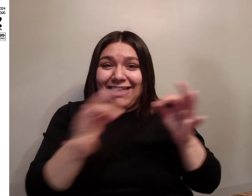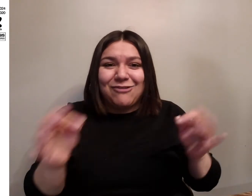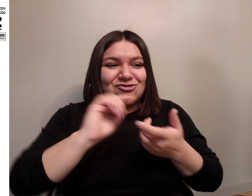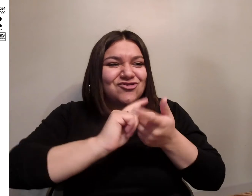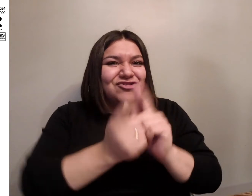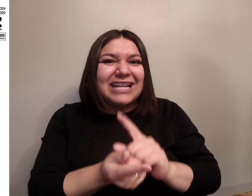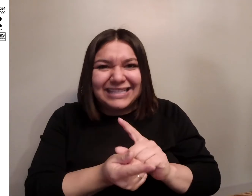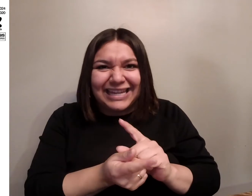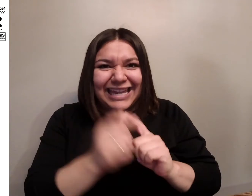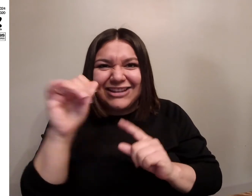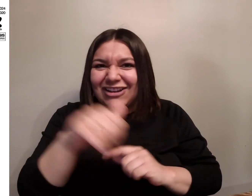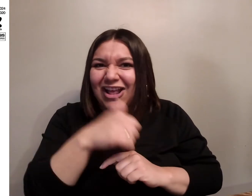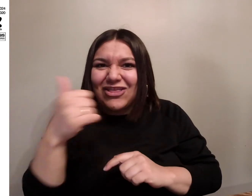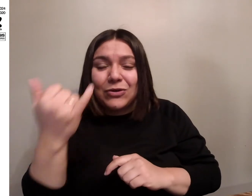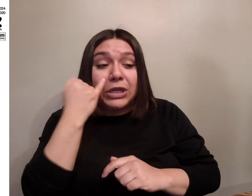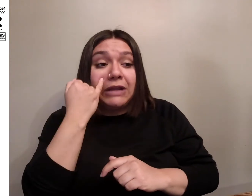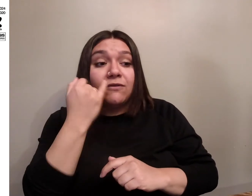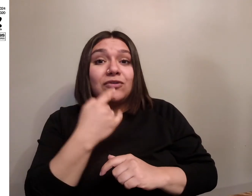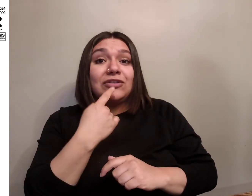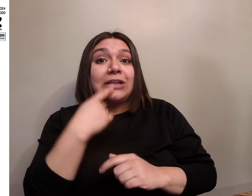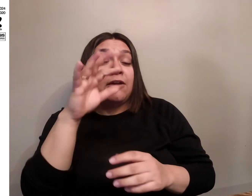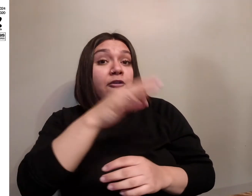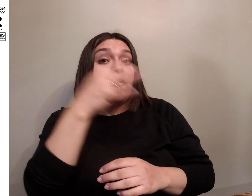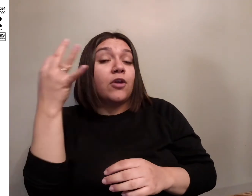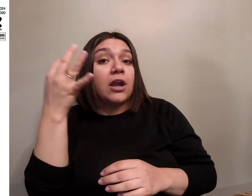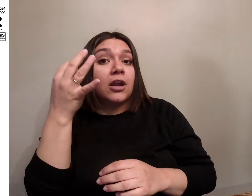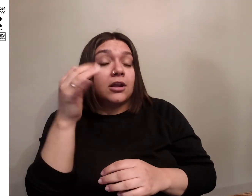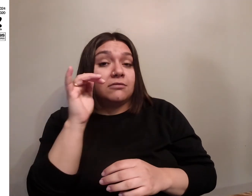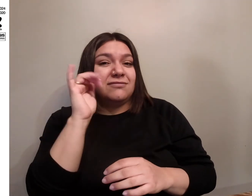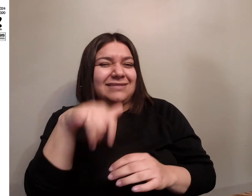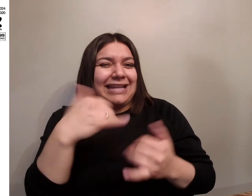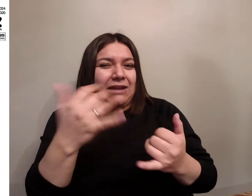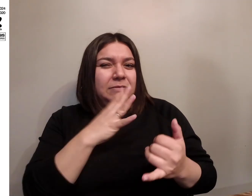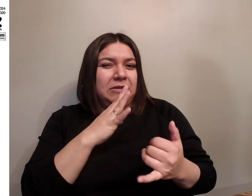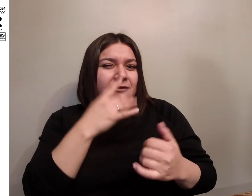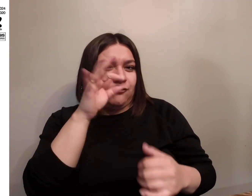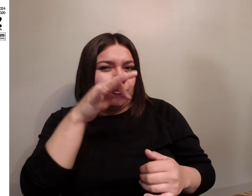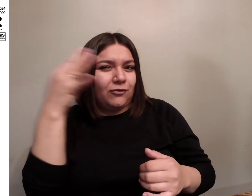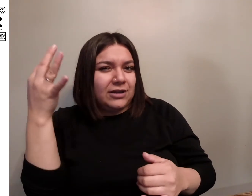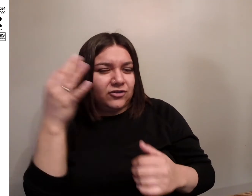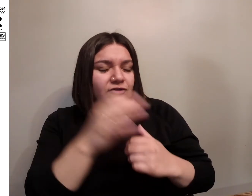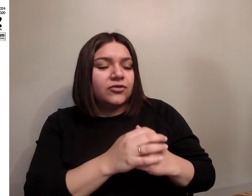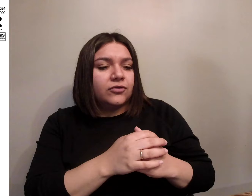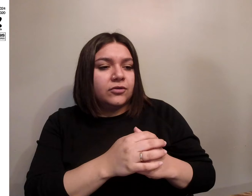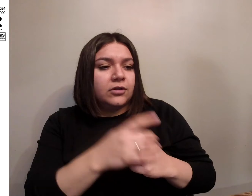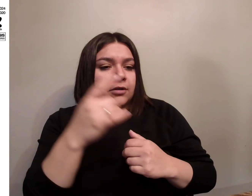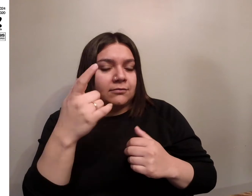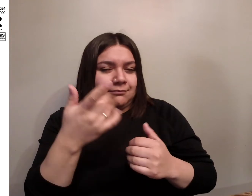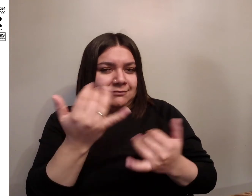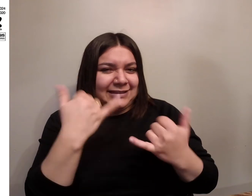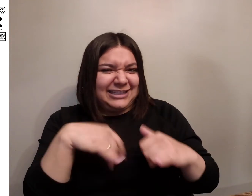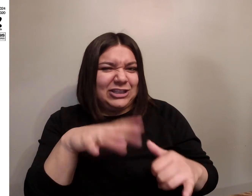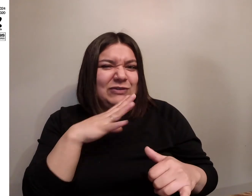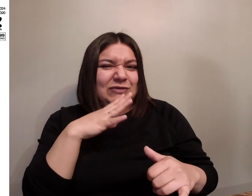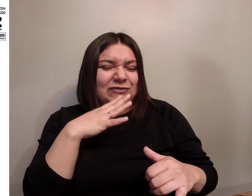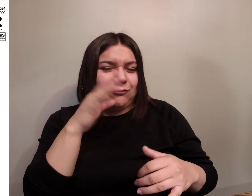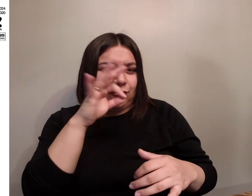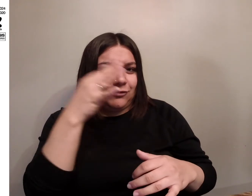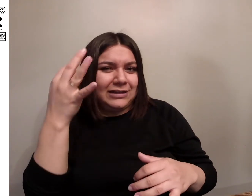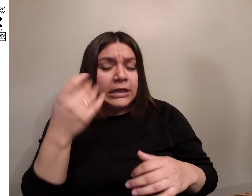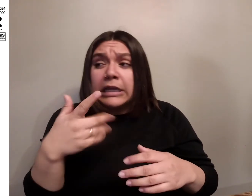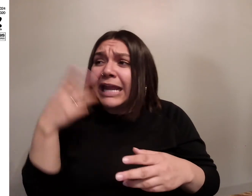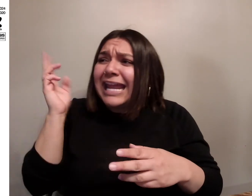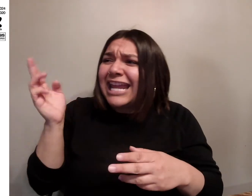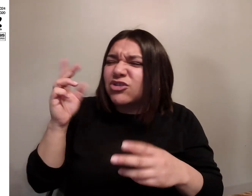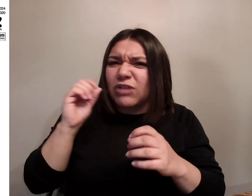couldn't, for the life of any language, translate it into any other. If you said in French, c'est de l'histoire,